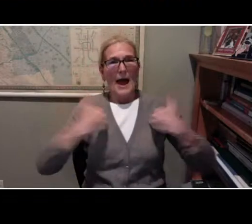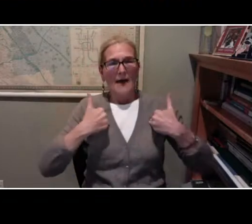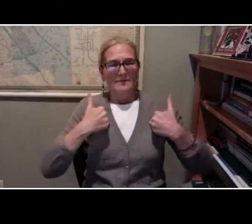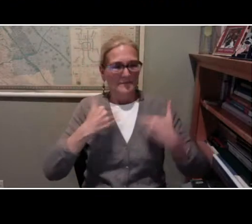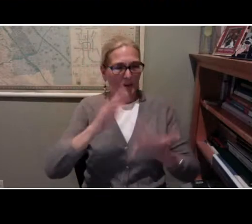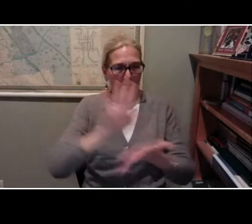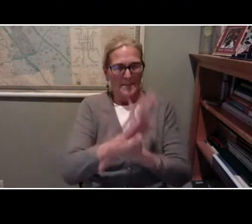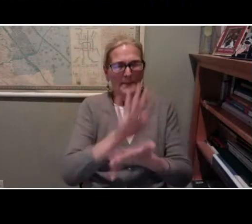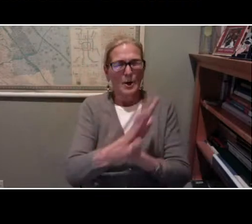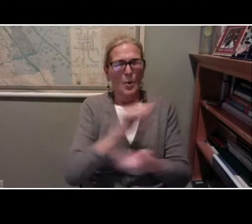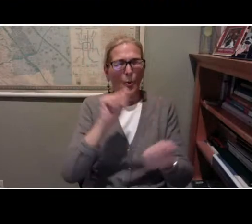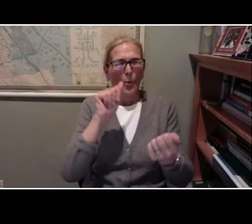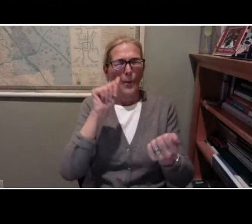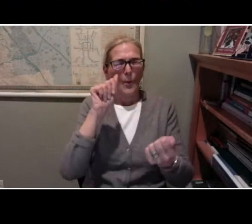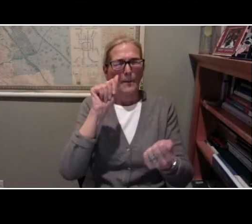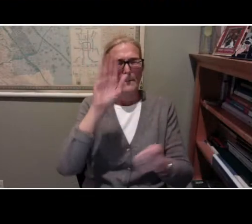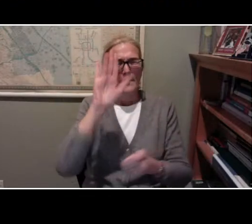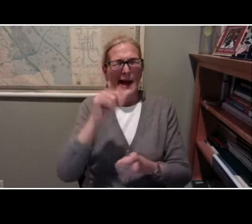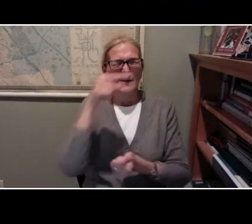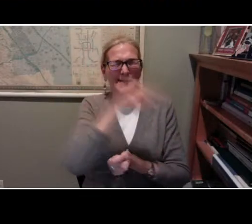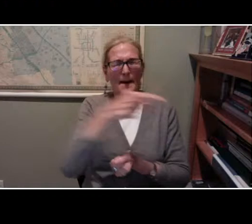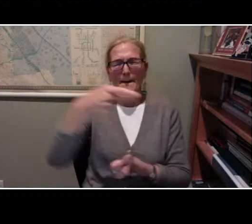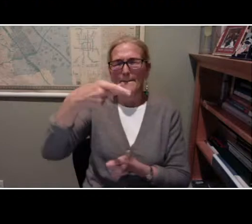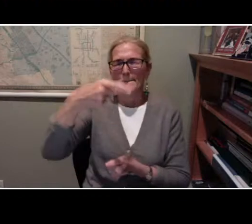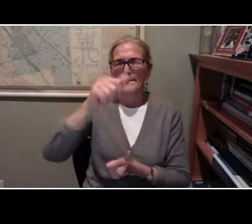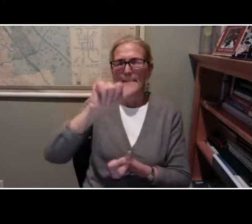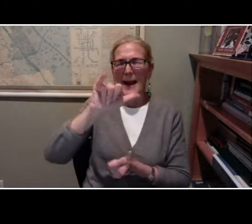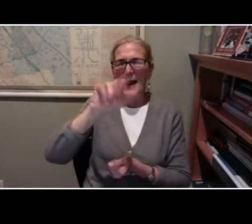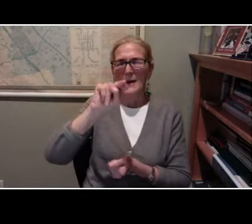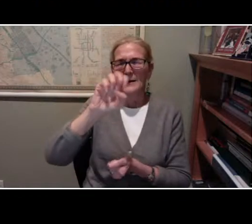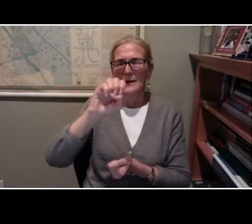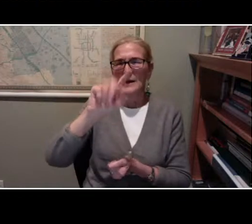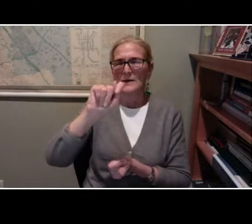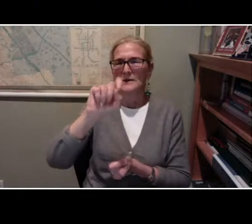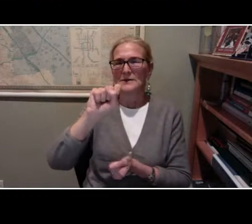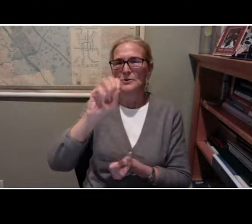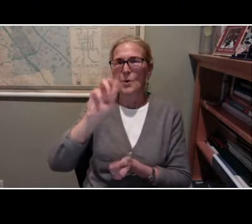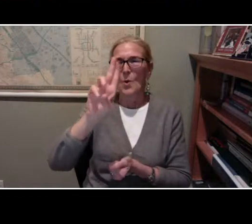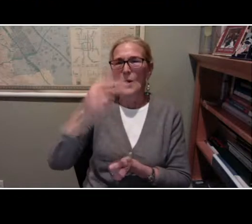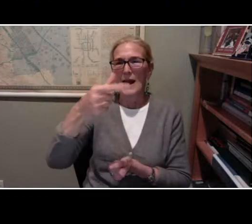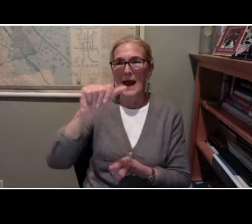That's really the only things that families need to know and understand.